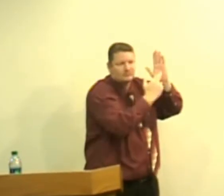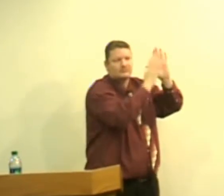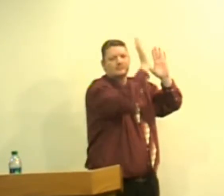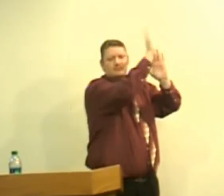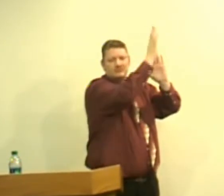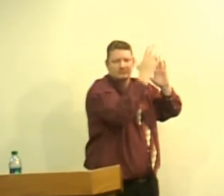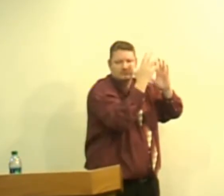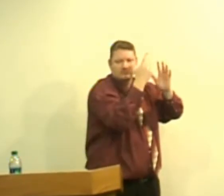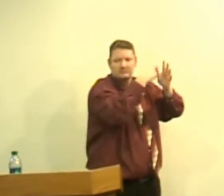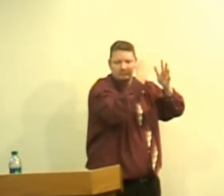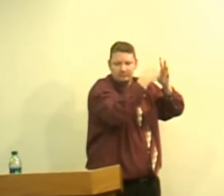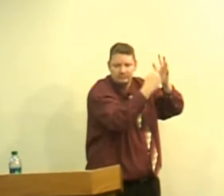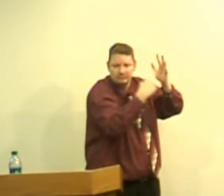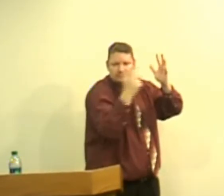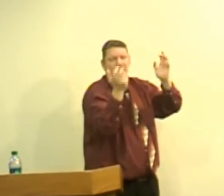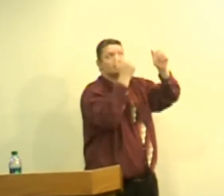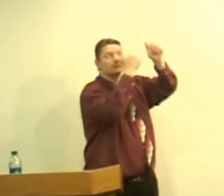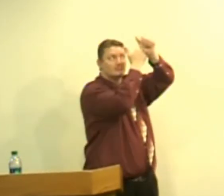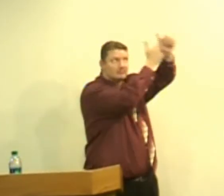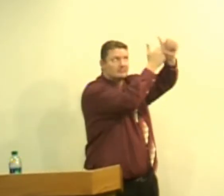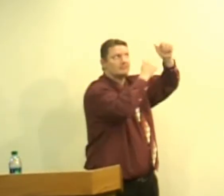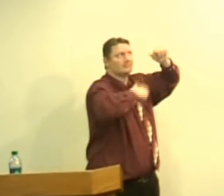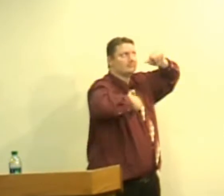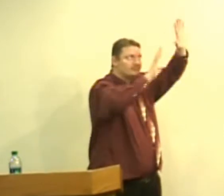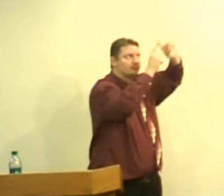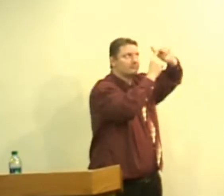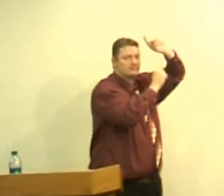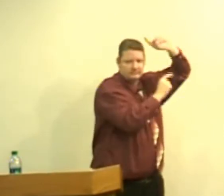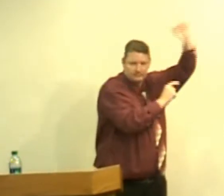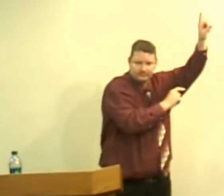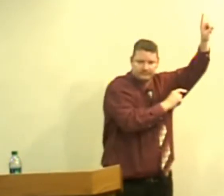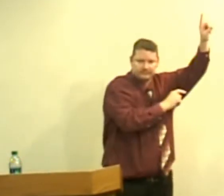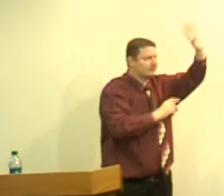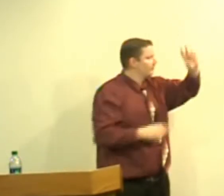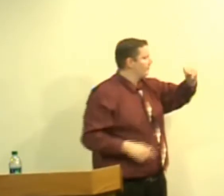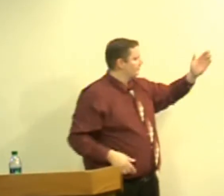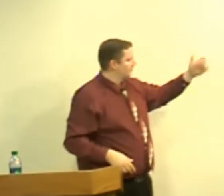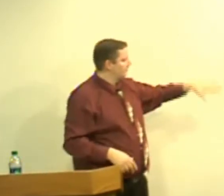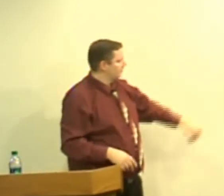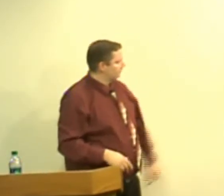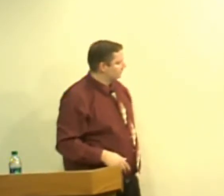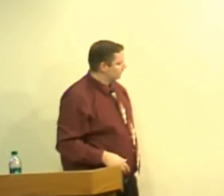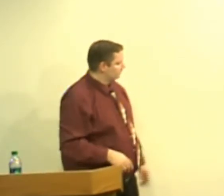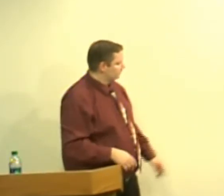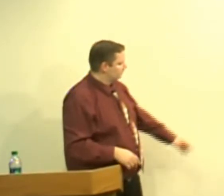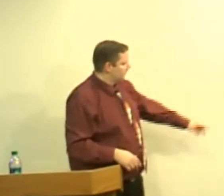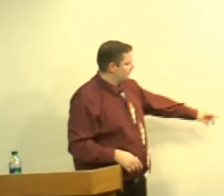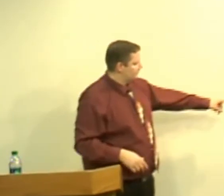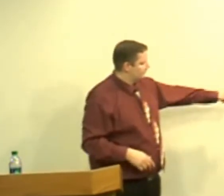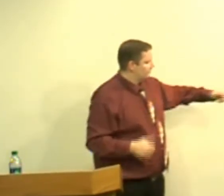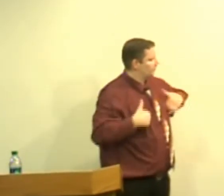and not the one that seeks God's